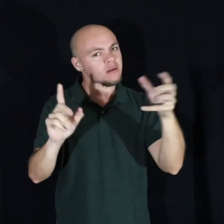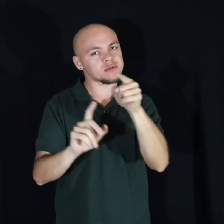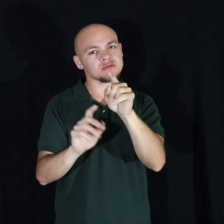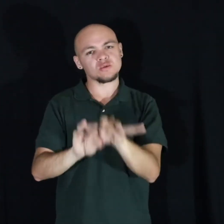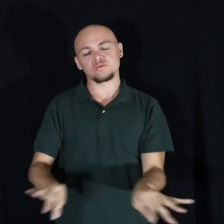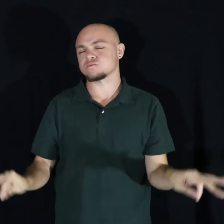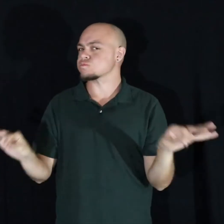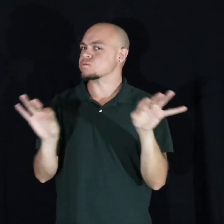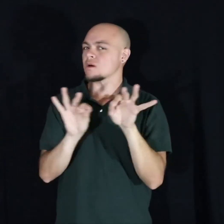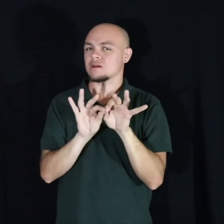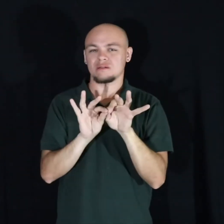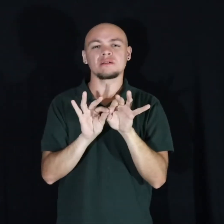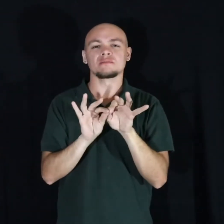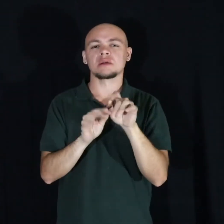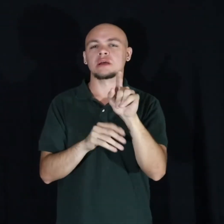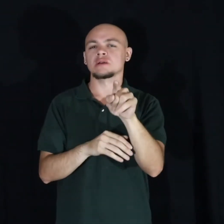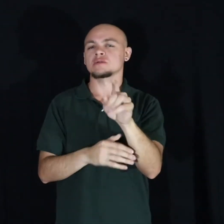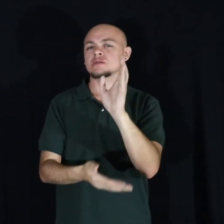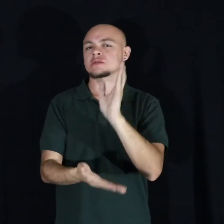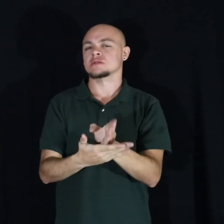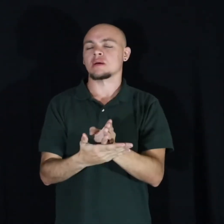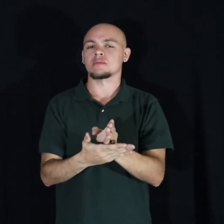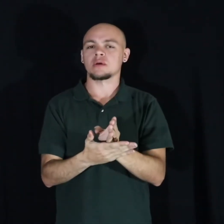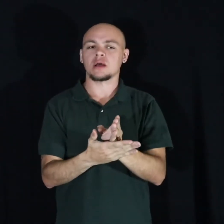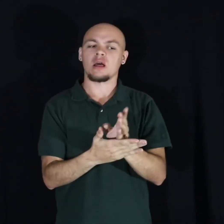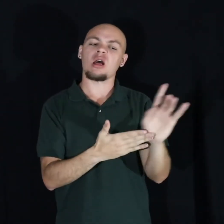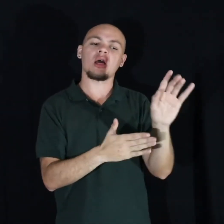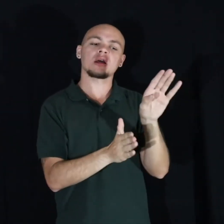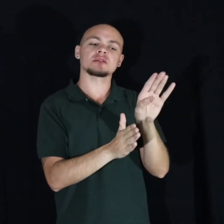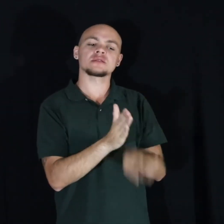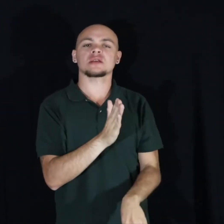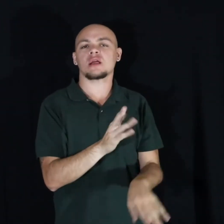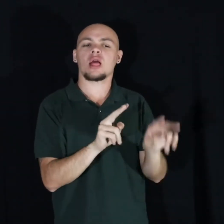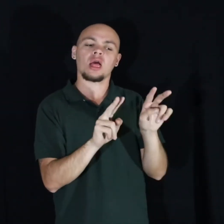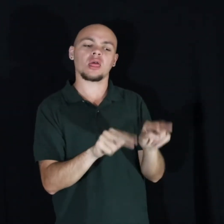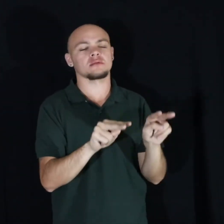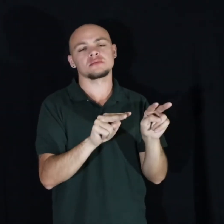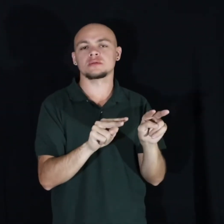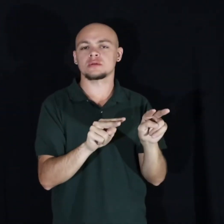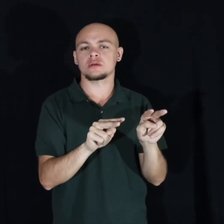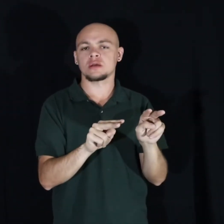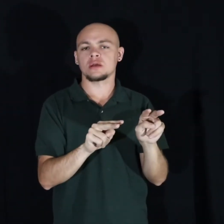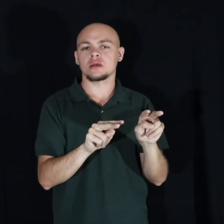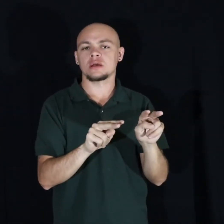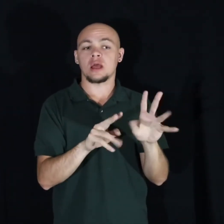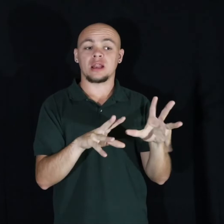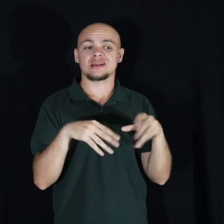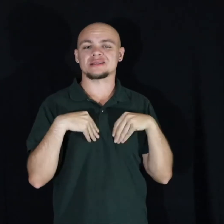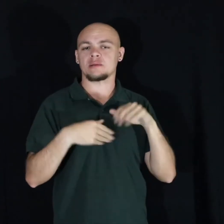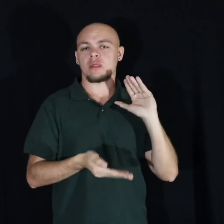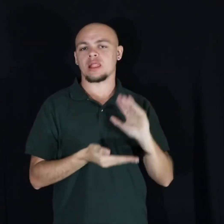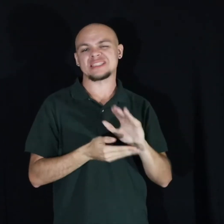worth, you will stop giving people discounts and never settle for less.